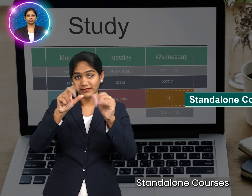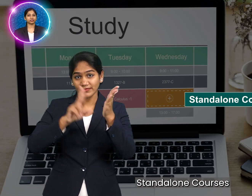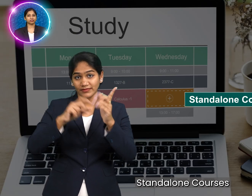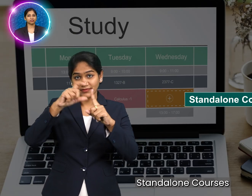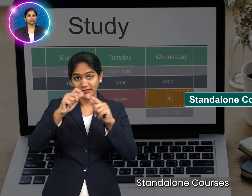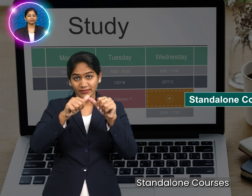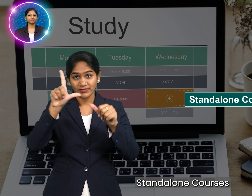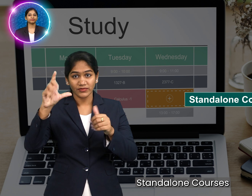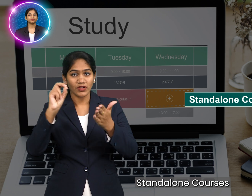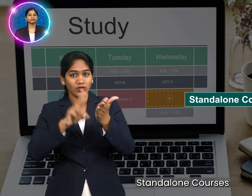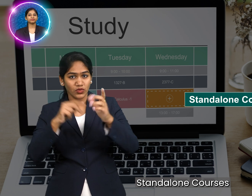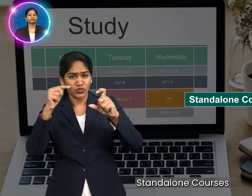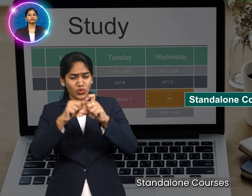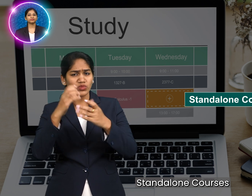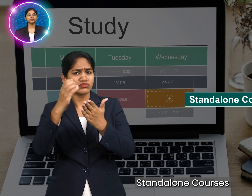Stand-alone courses.